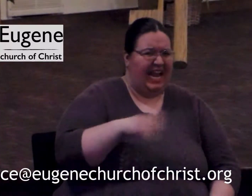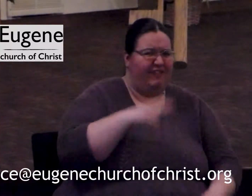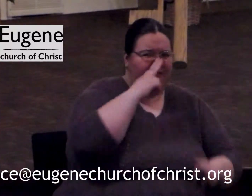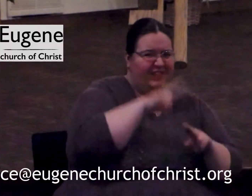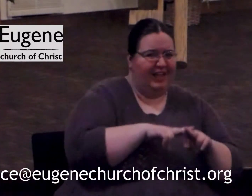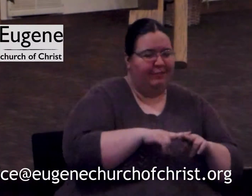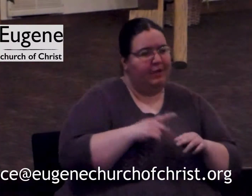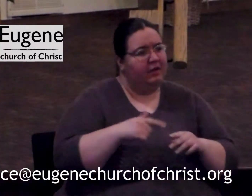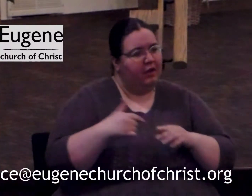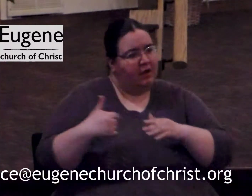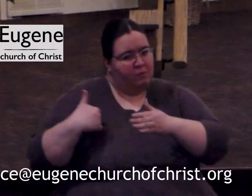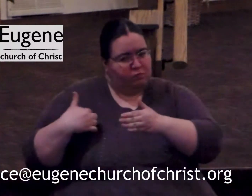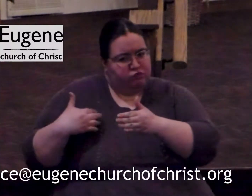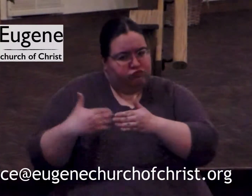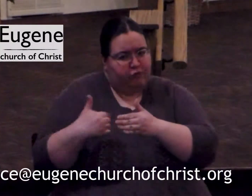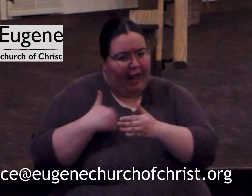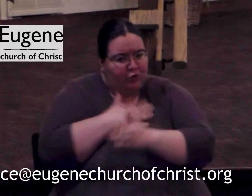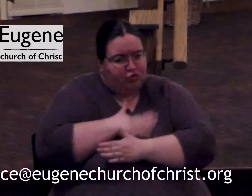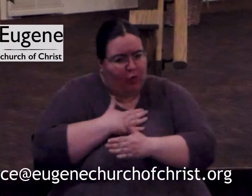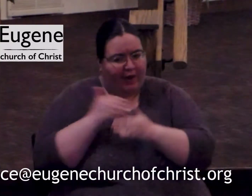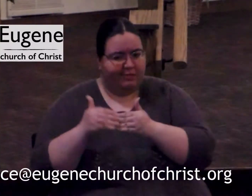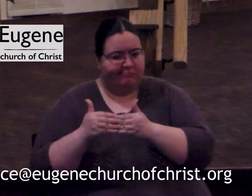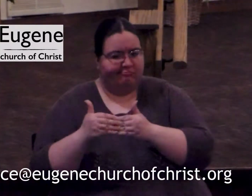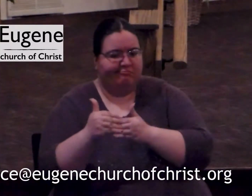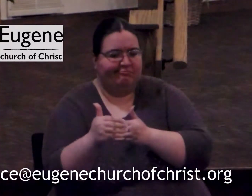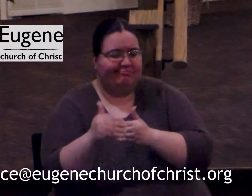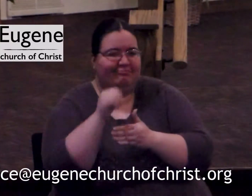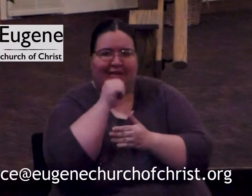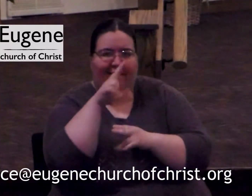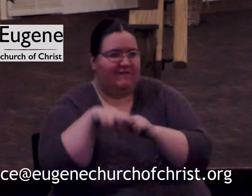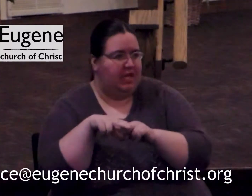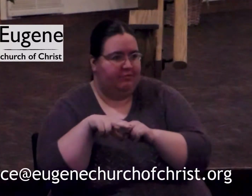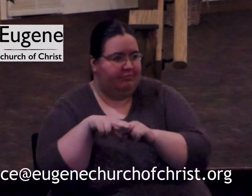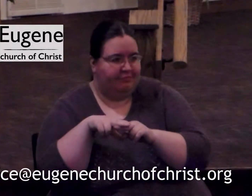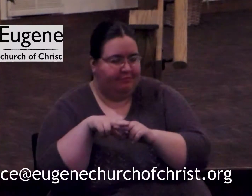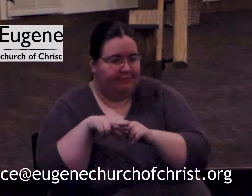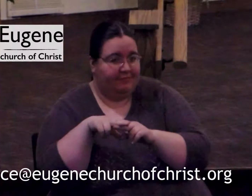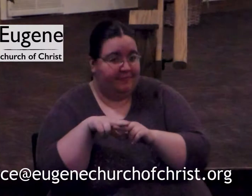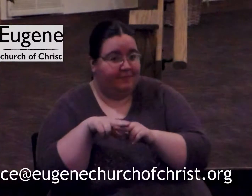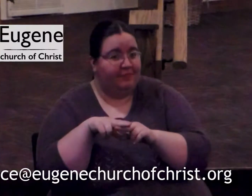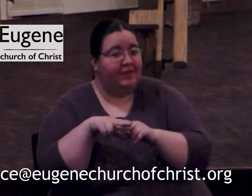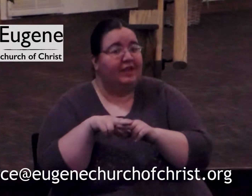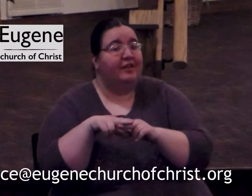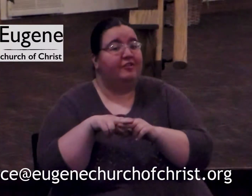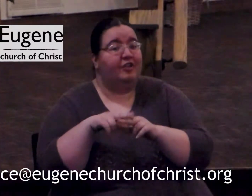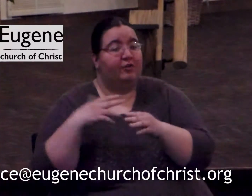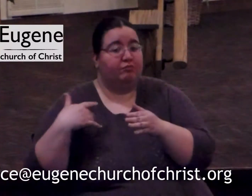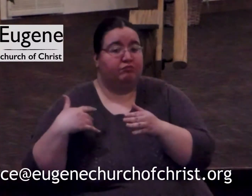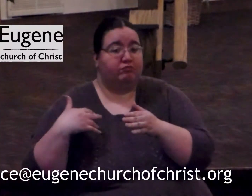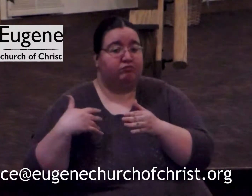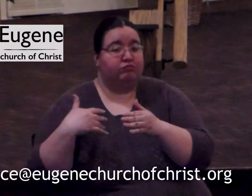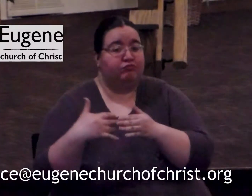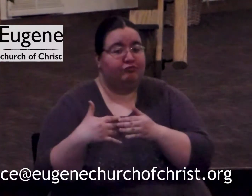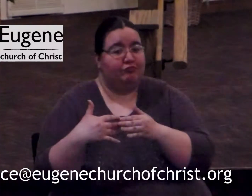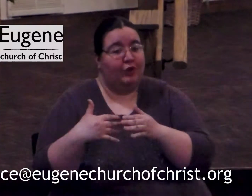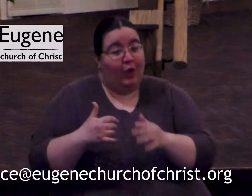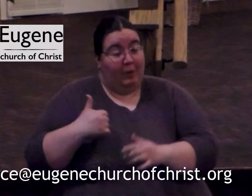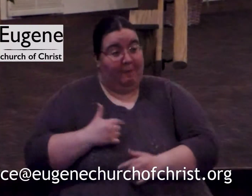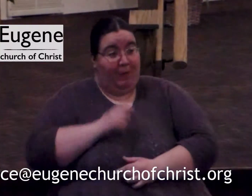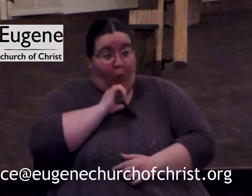fun. And then there was a point where they would do things that if they had done these things to 28-year-old new youth minister me, I wouldn't